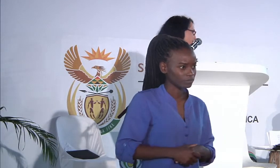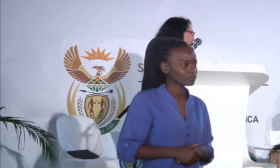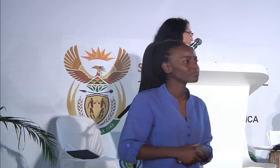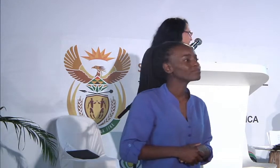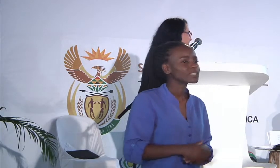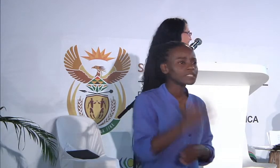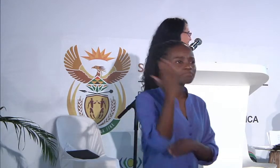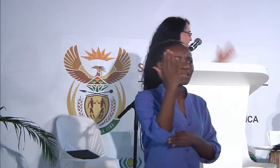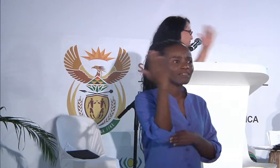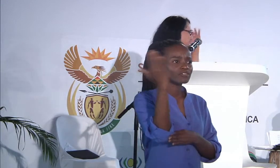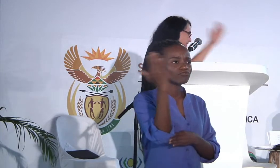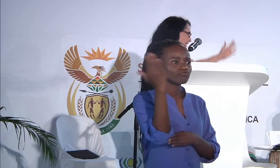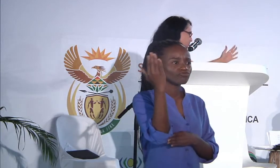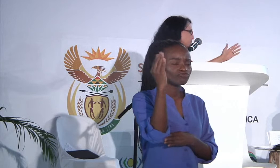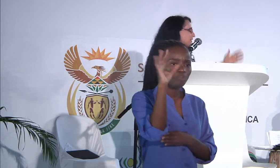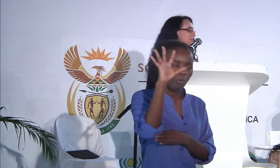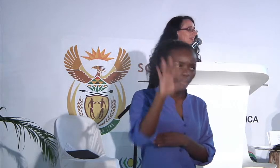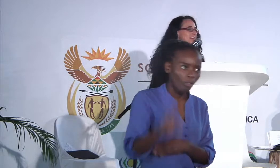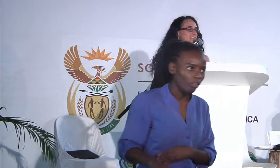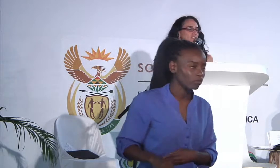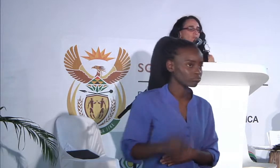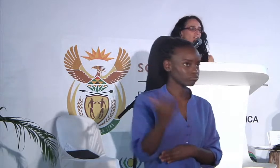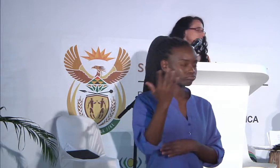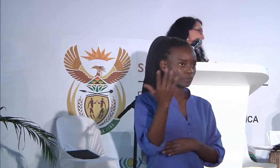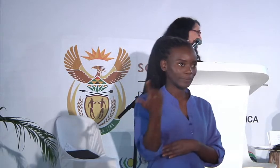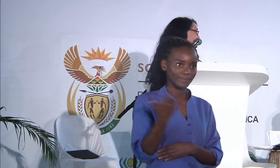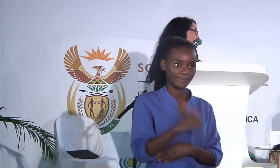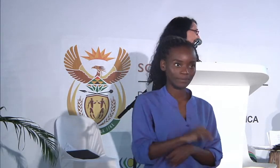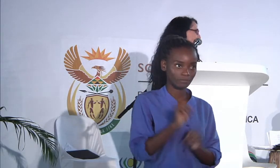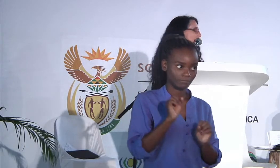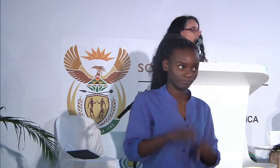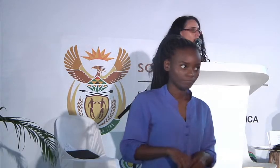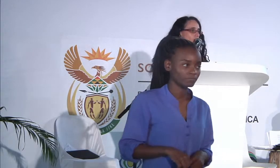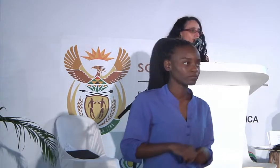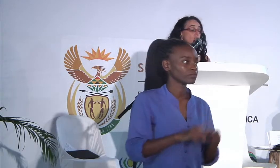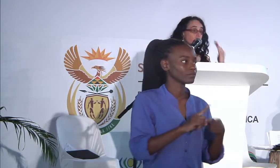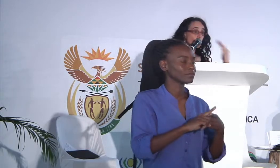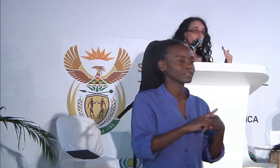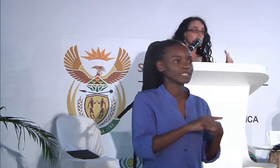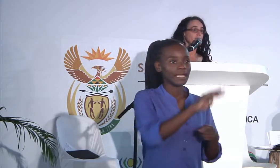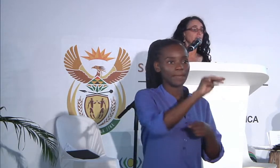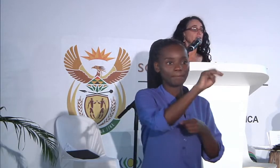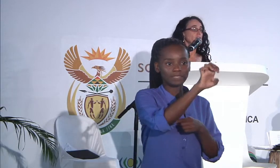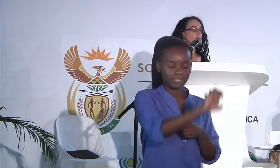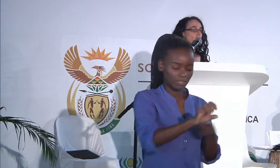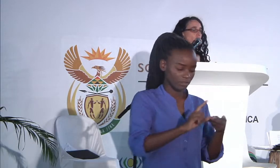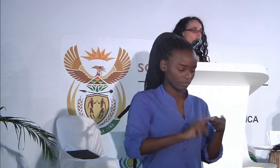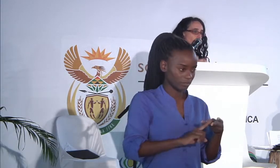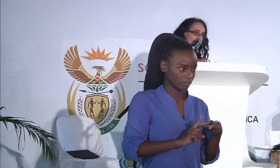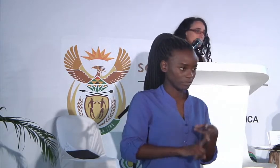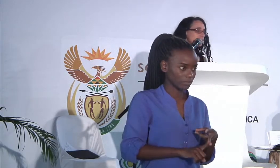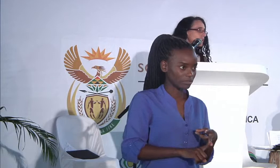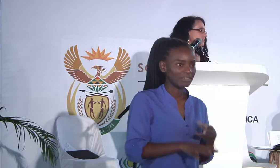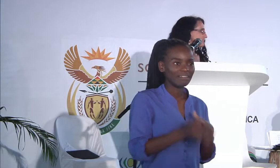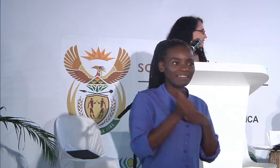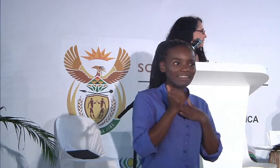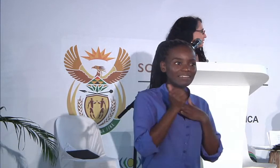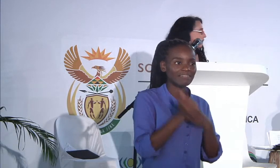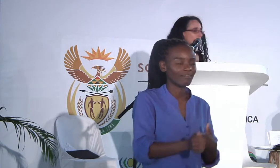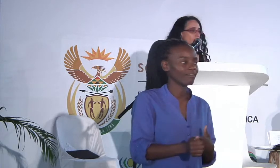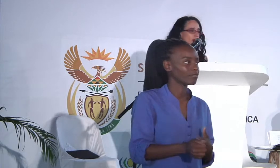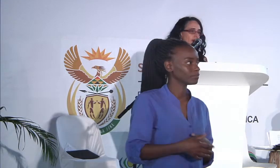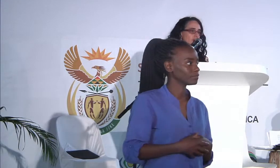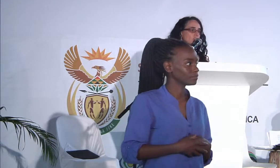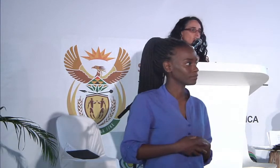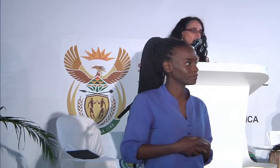haven't recognized yet, but I do recognize as one of those leaders who is forward-thinking, who has integrity, and